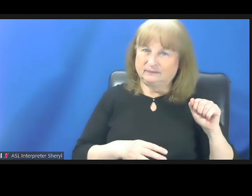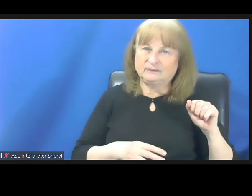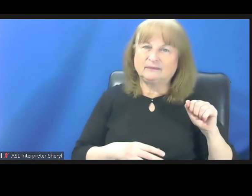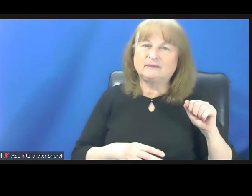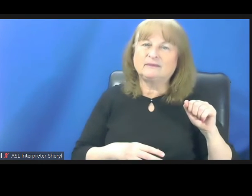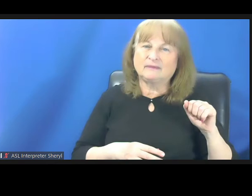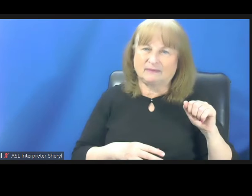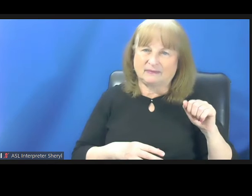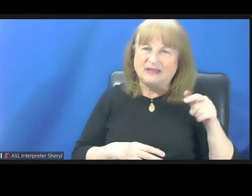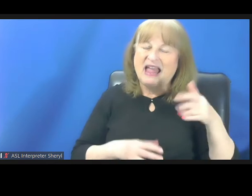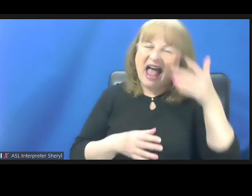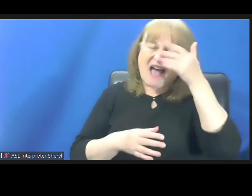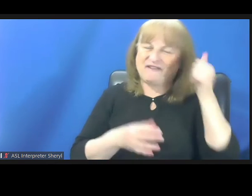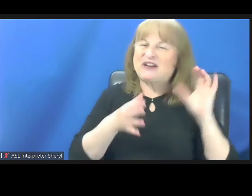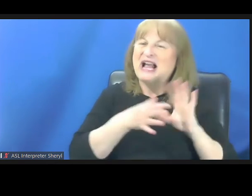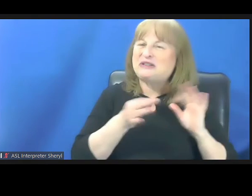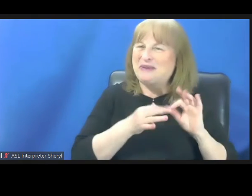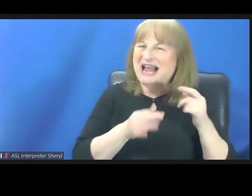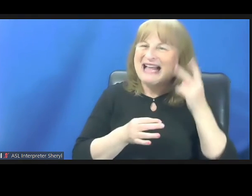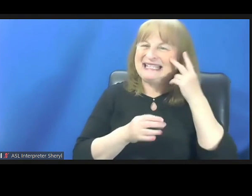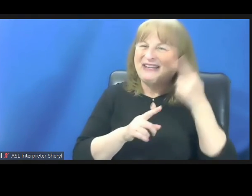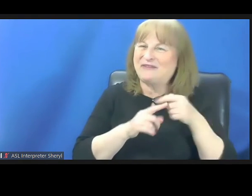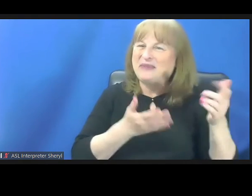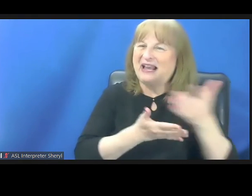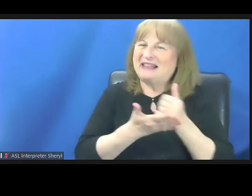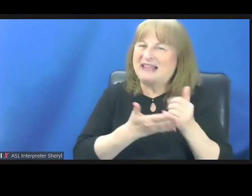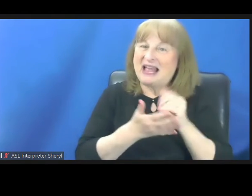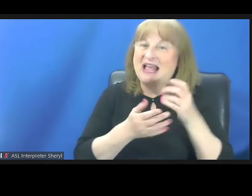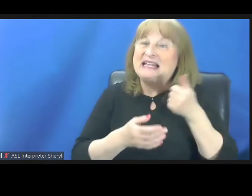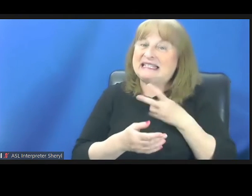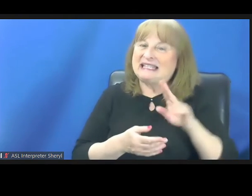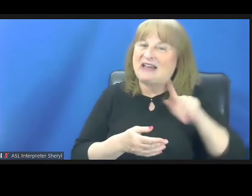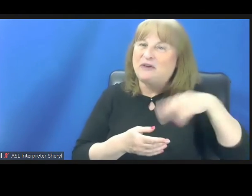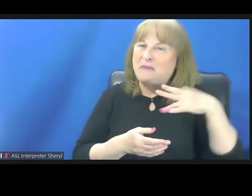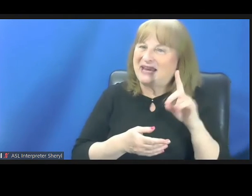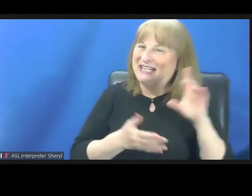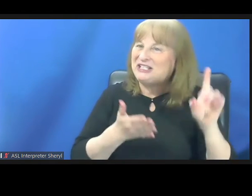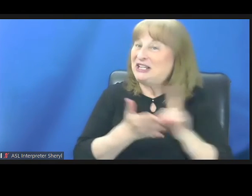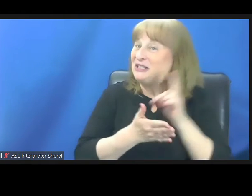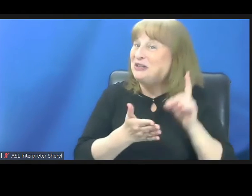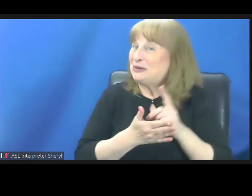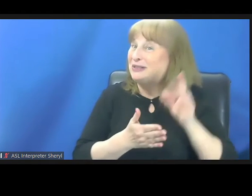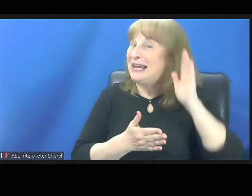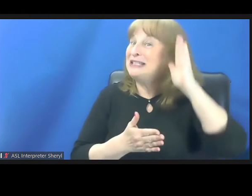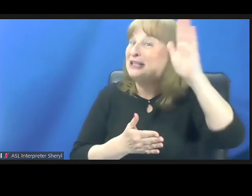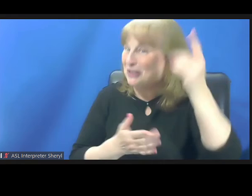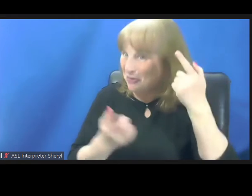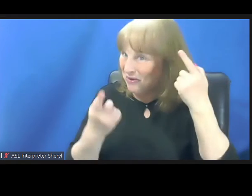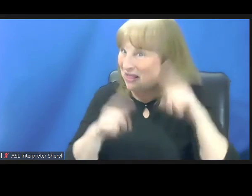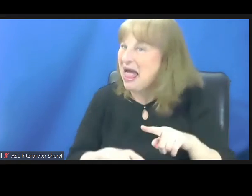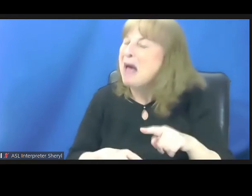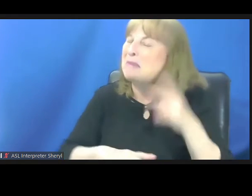forgot to mention that I see out of this collection there are several PhD dissertations yet to come.